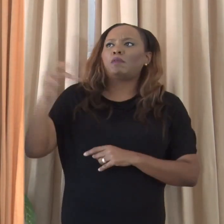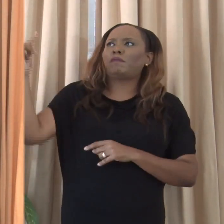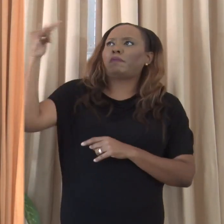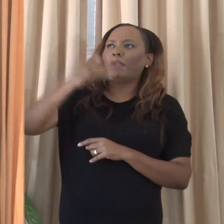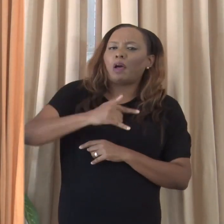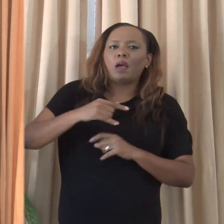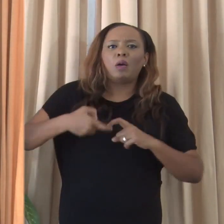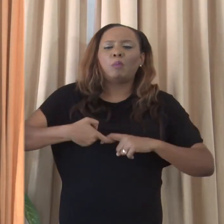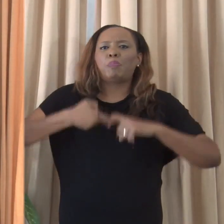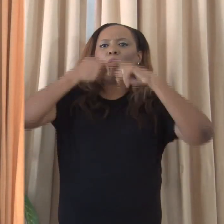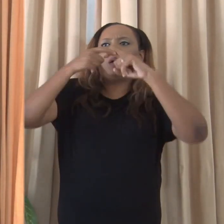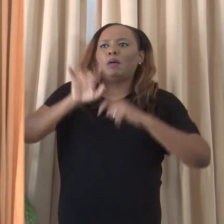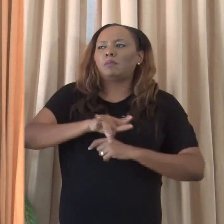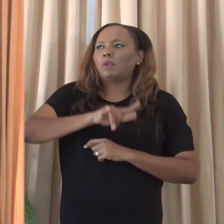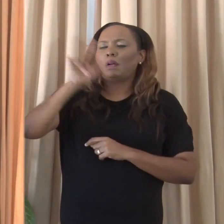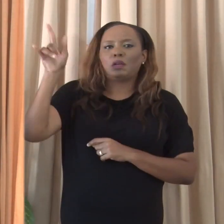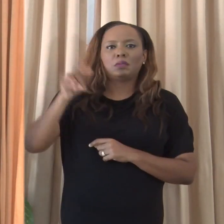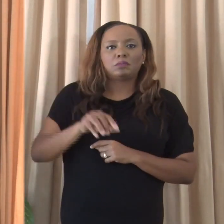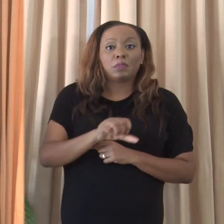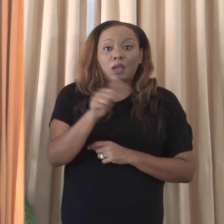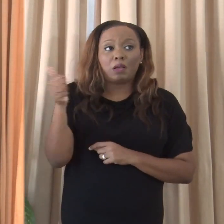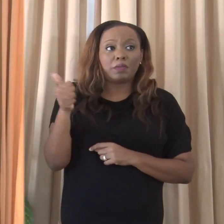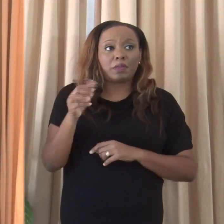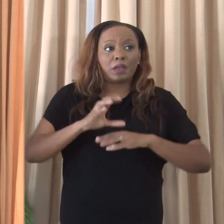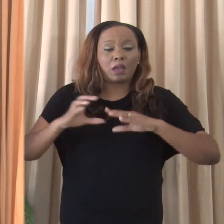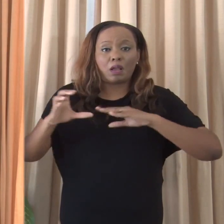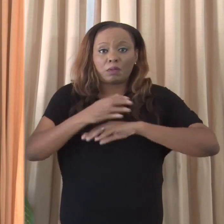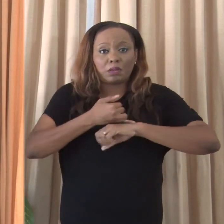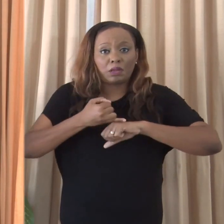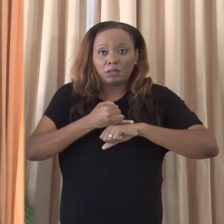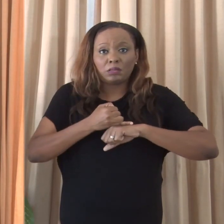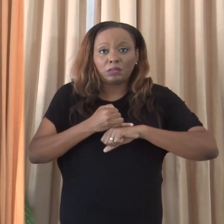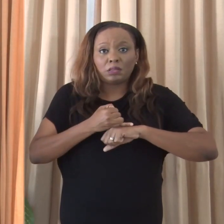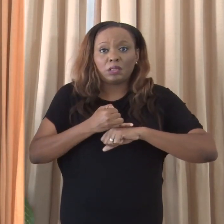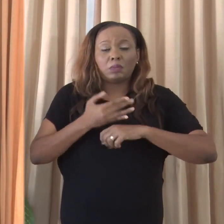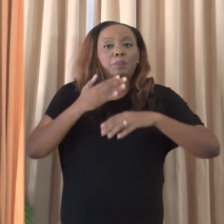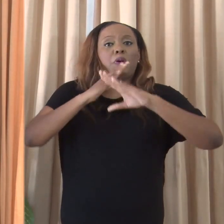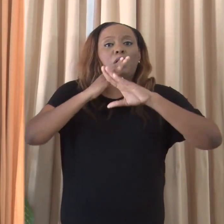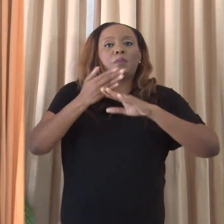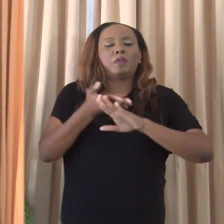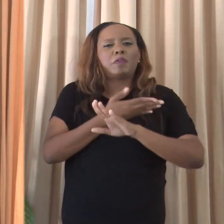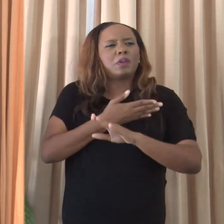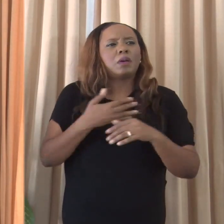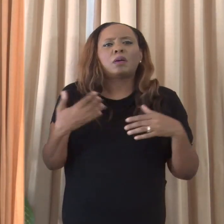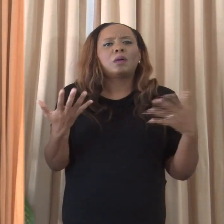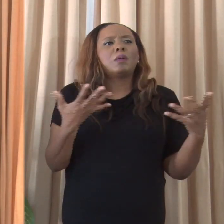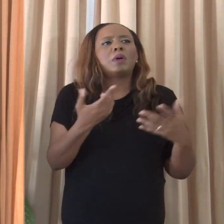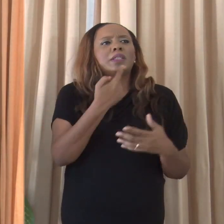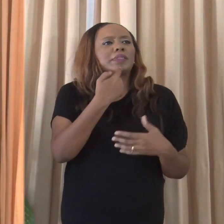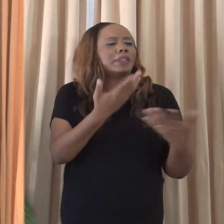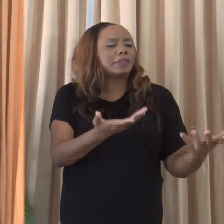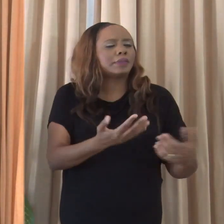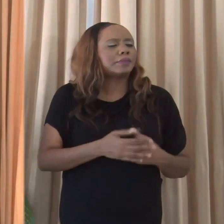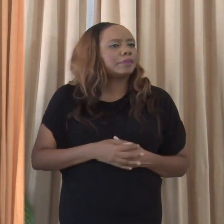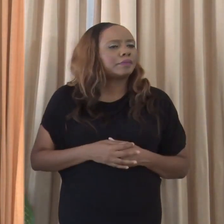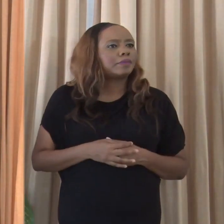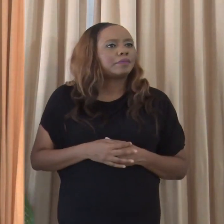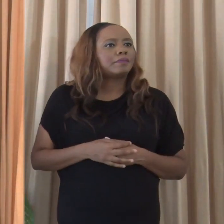like some other CARICOM nations have done. How does the administration defend its position? Well, I think